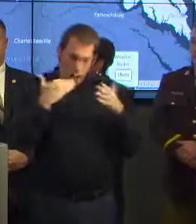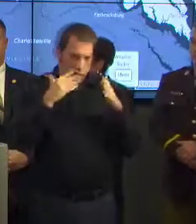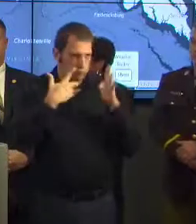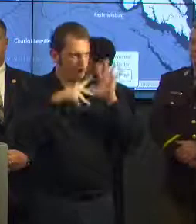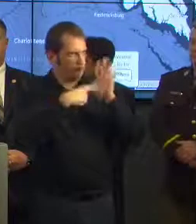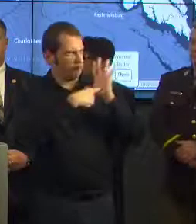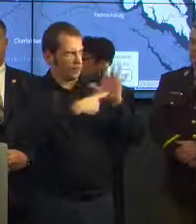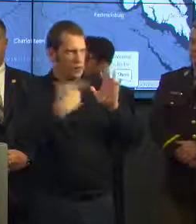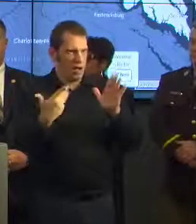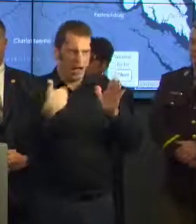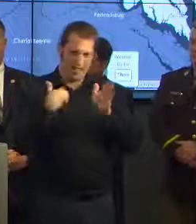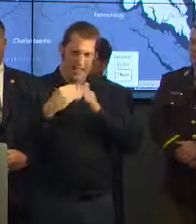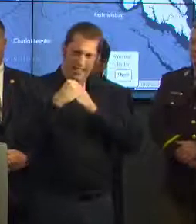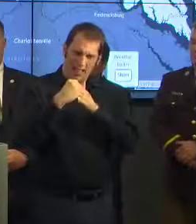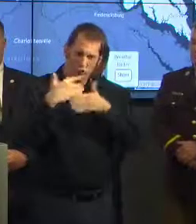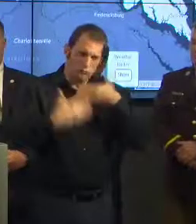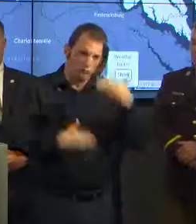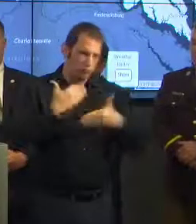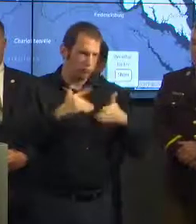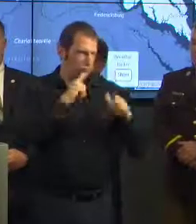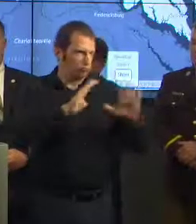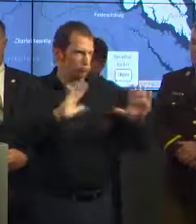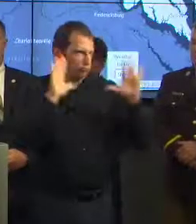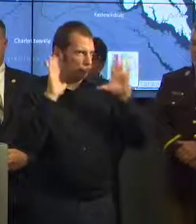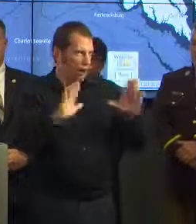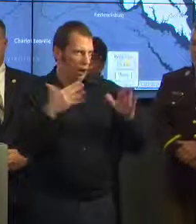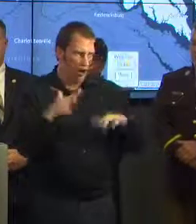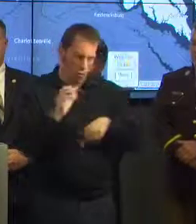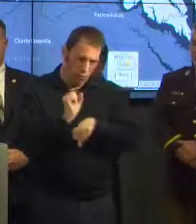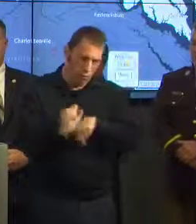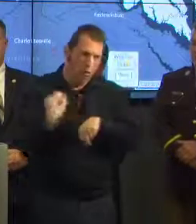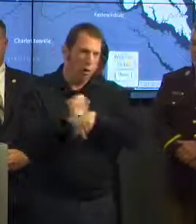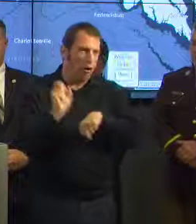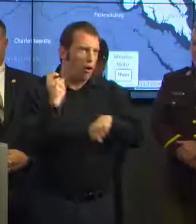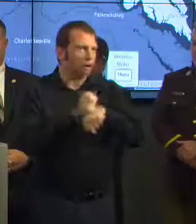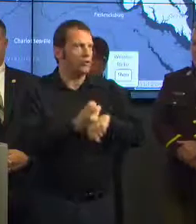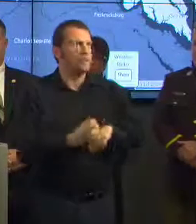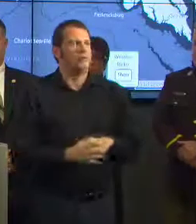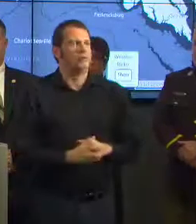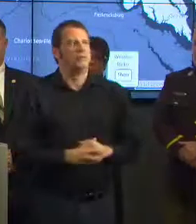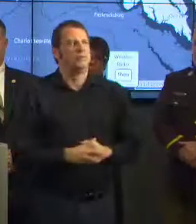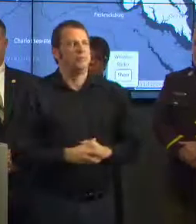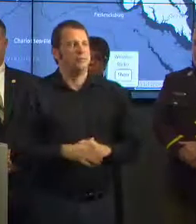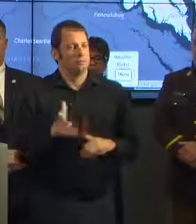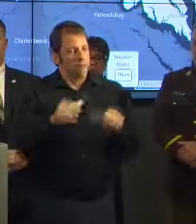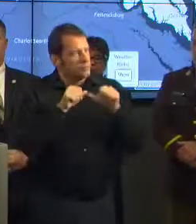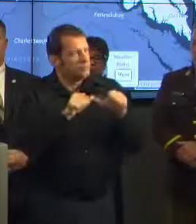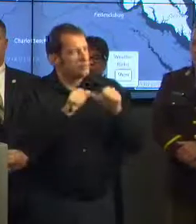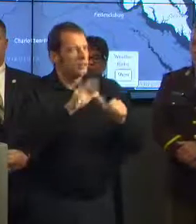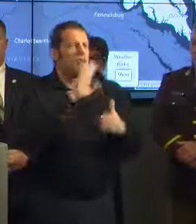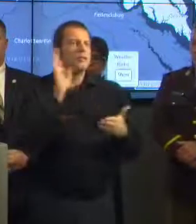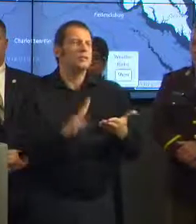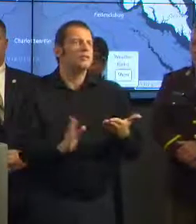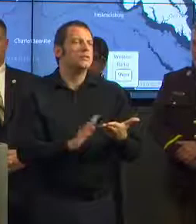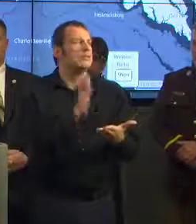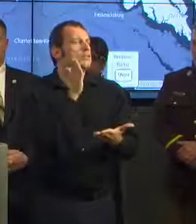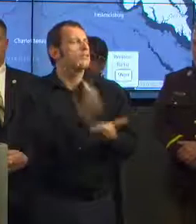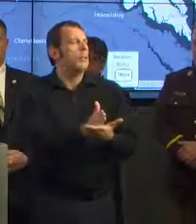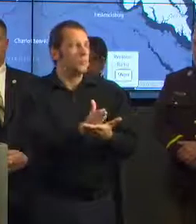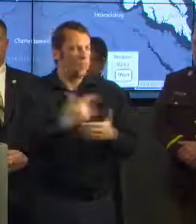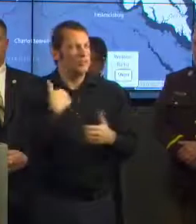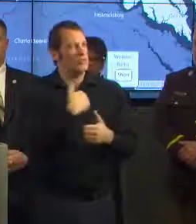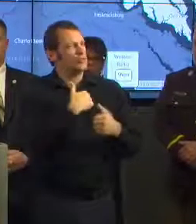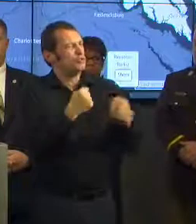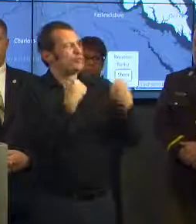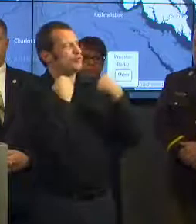dedication. As we continue to attempt to attack this problem from every direction,